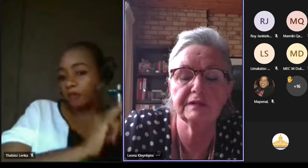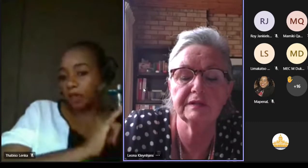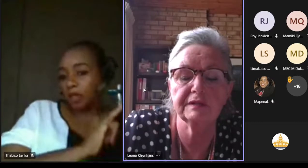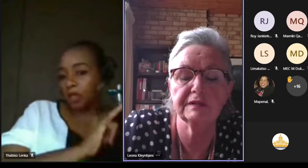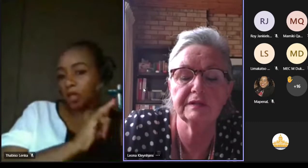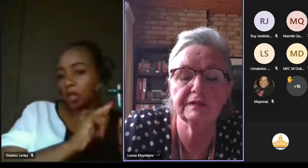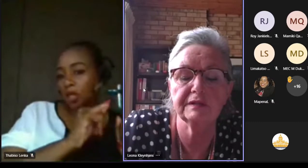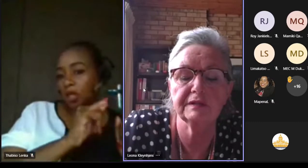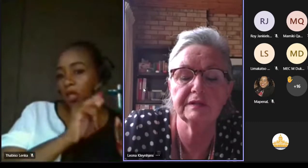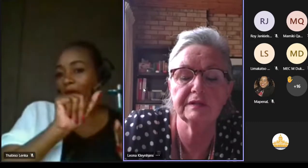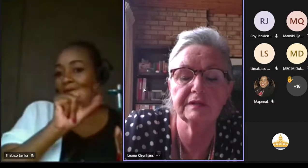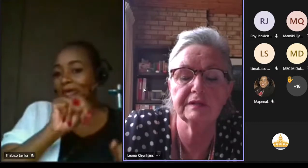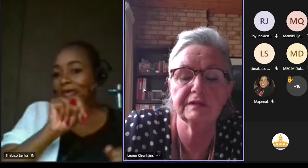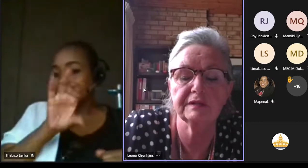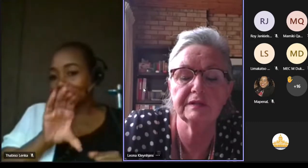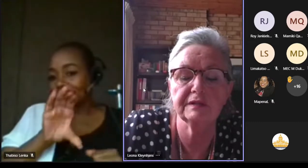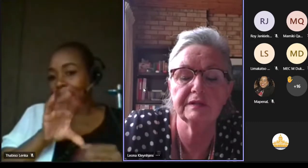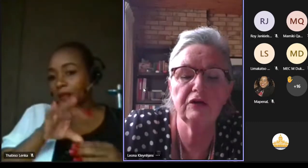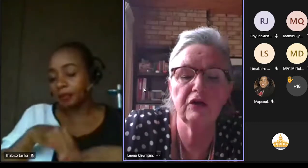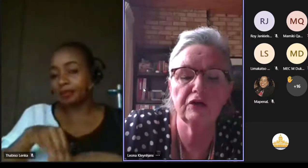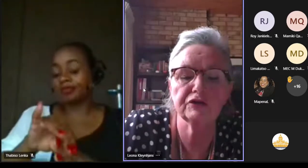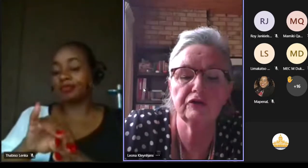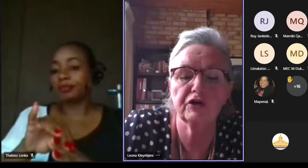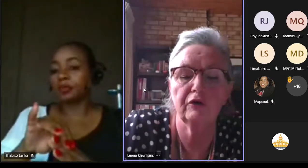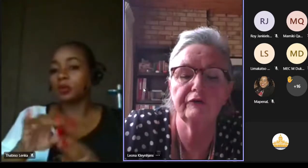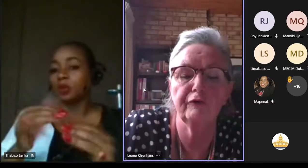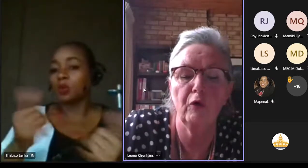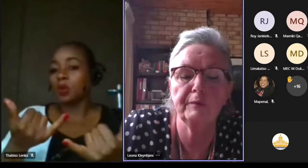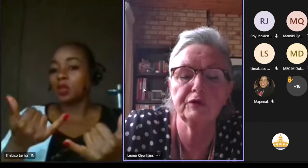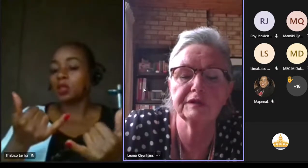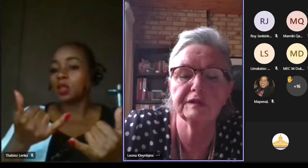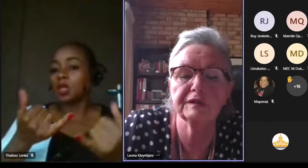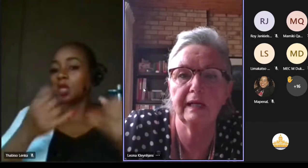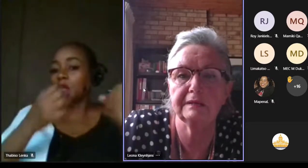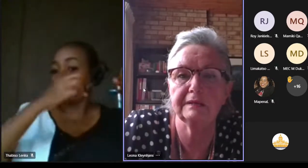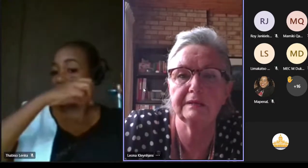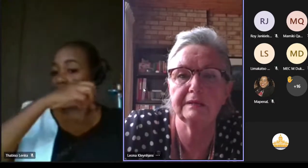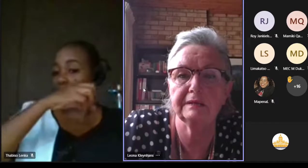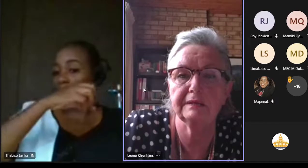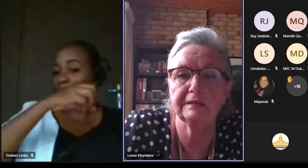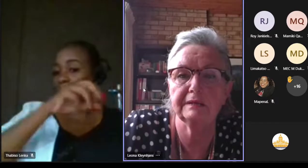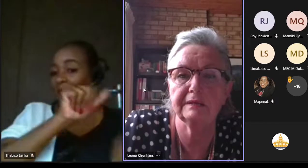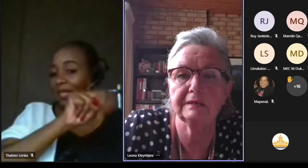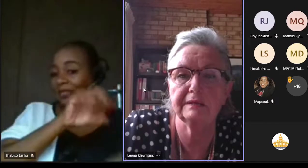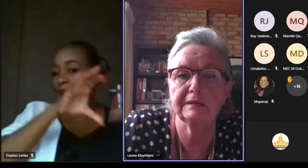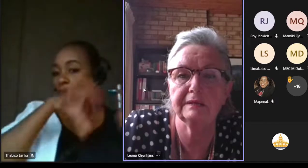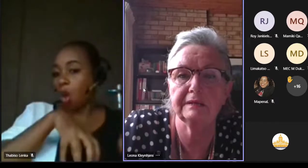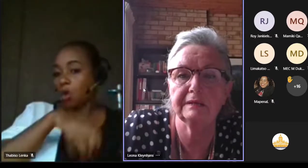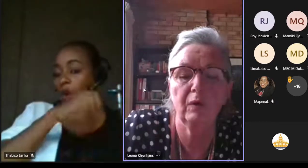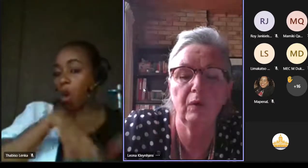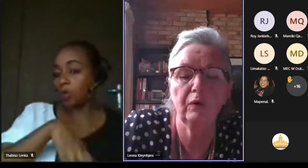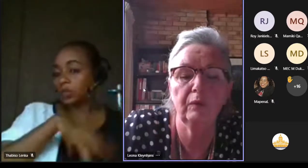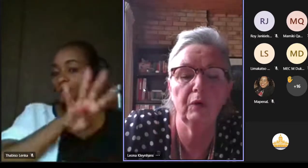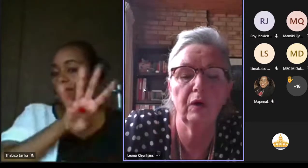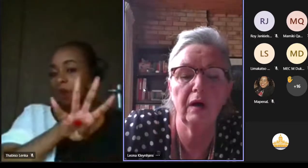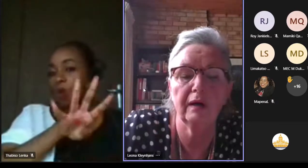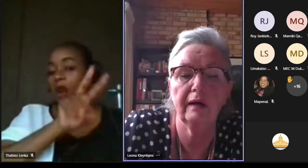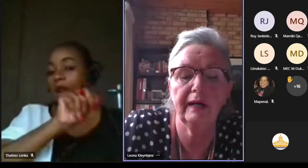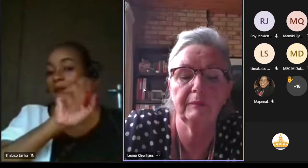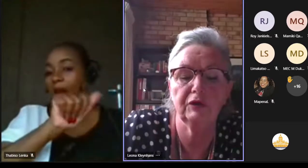province until this week, when the party lost control of four municipalities, namely Nala,